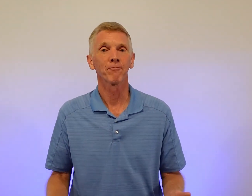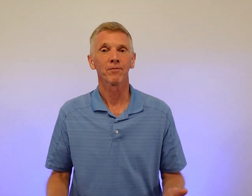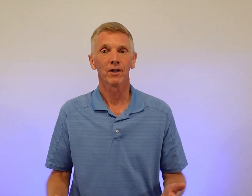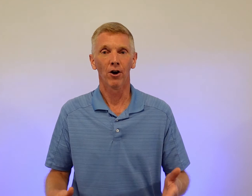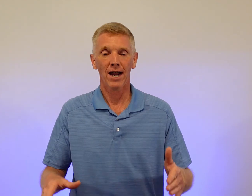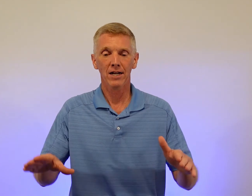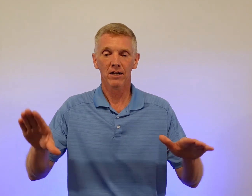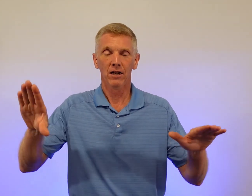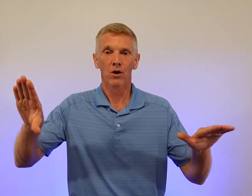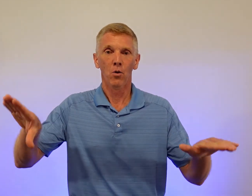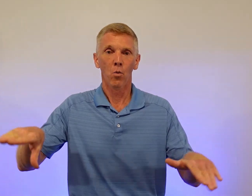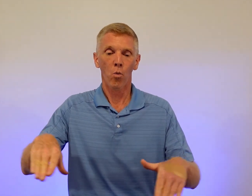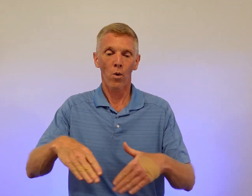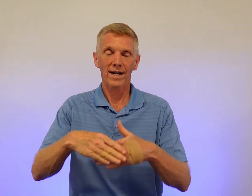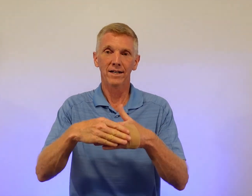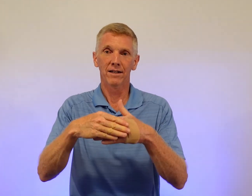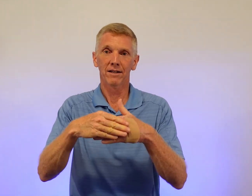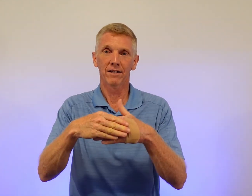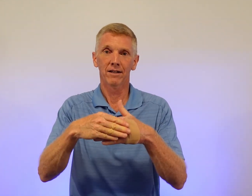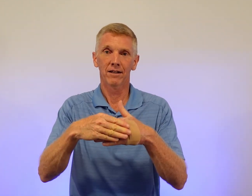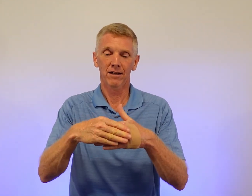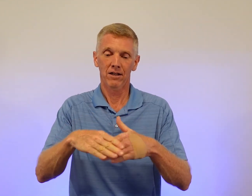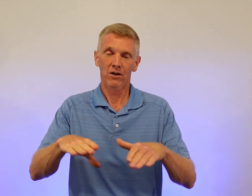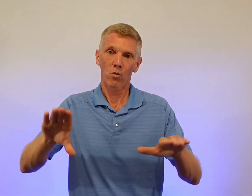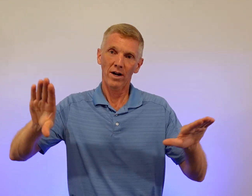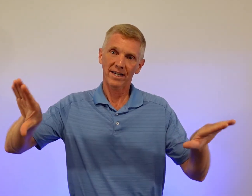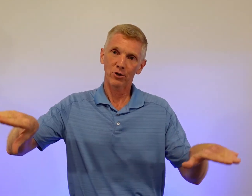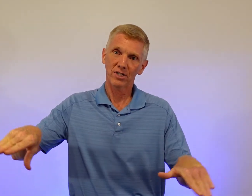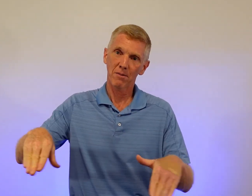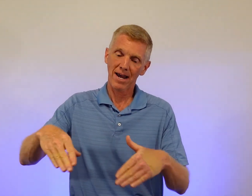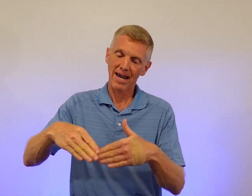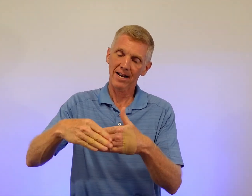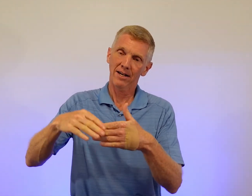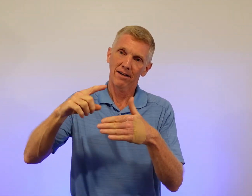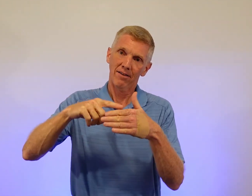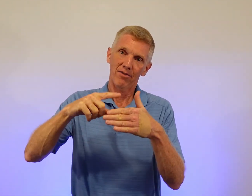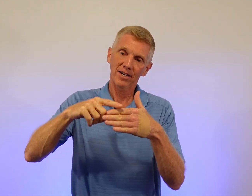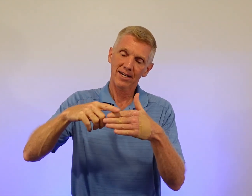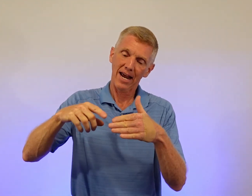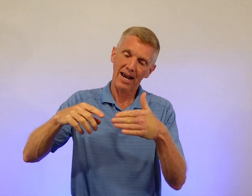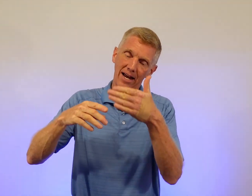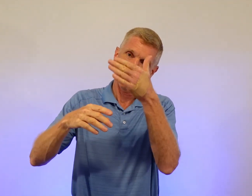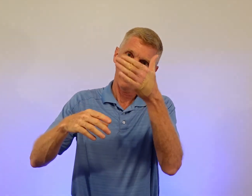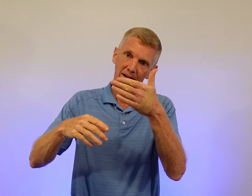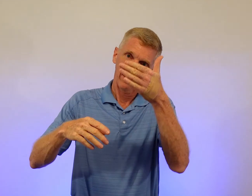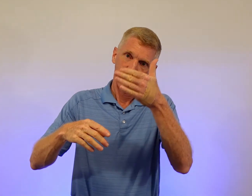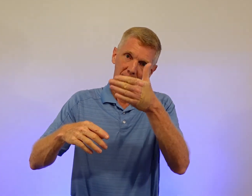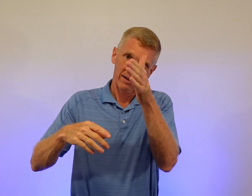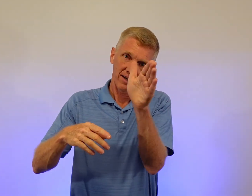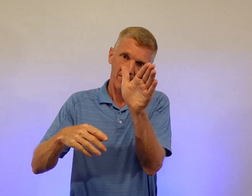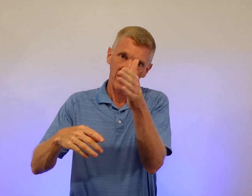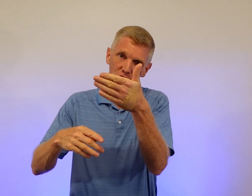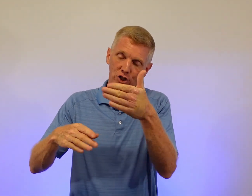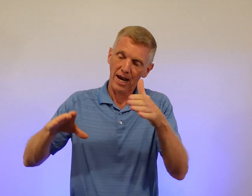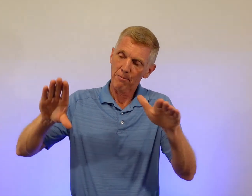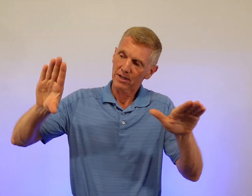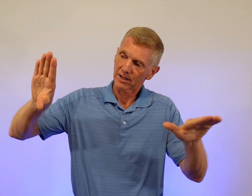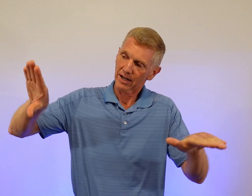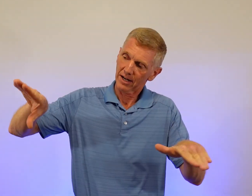all right? Wedding. Wedding. Can you see my hand? This hand in this shape is going to come